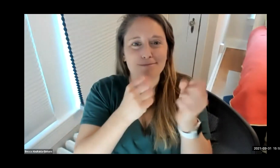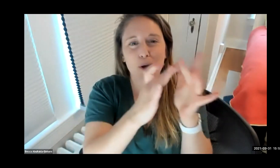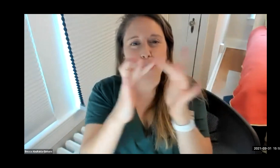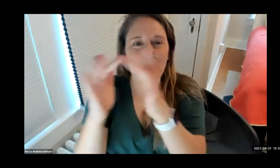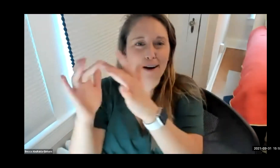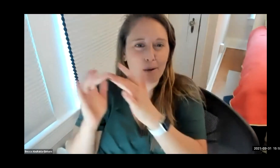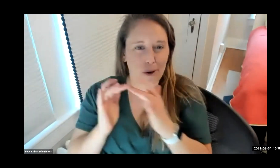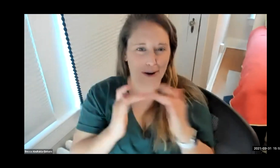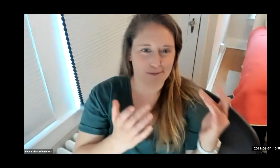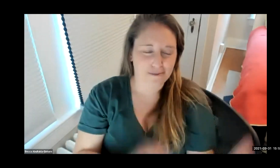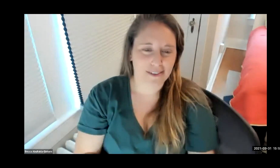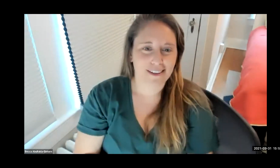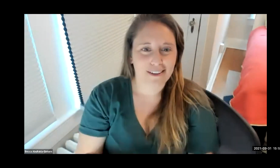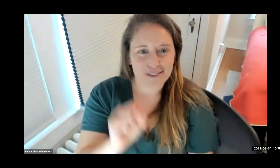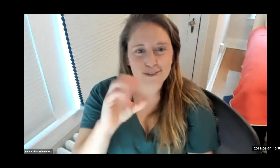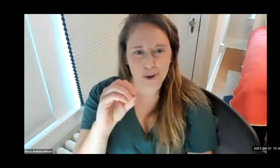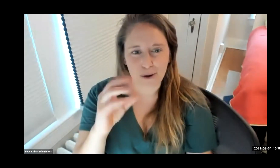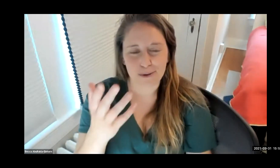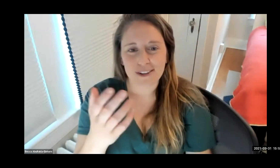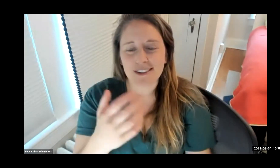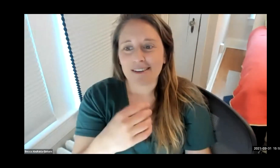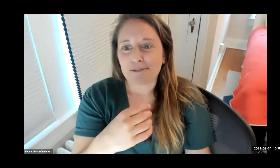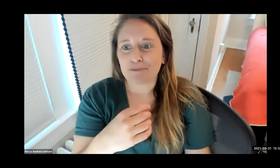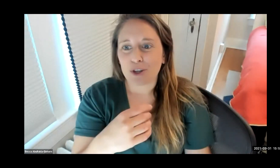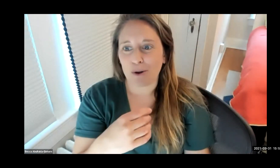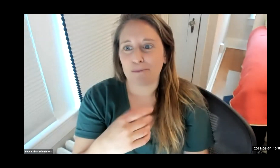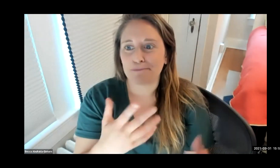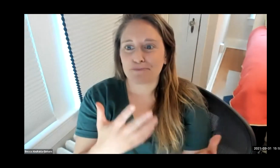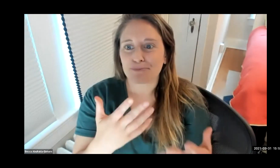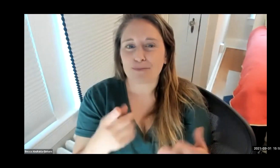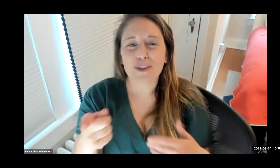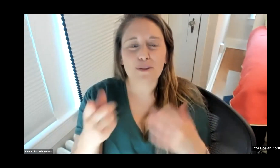without your normal support system and normal support network.